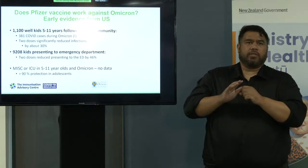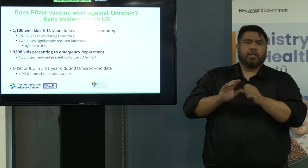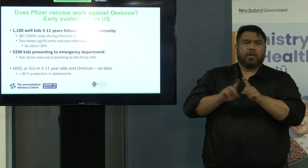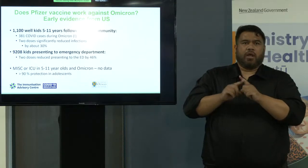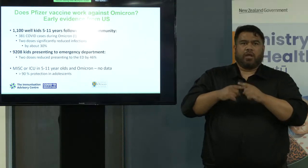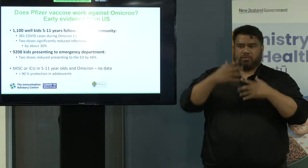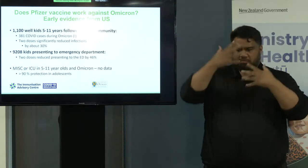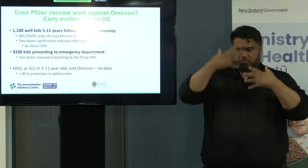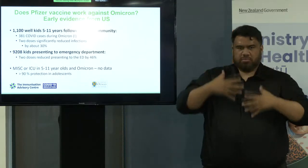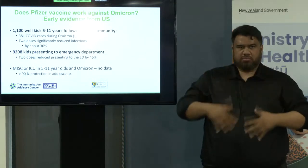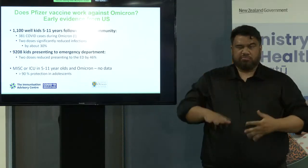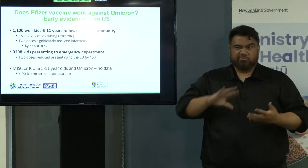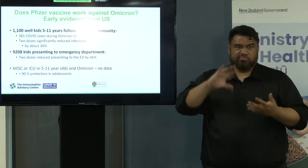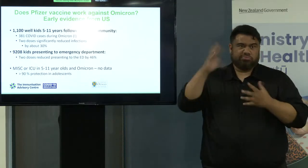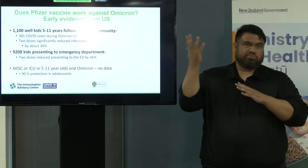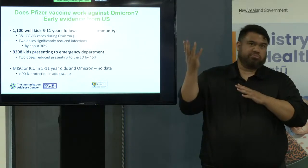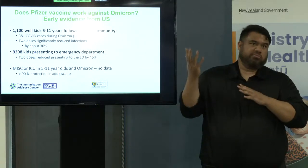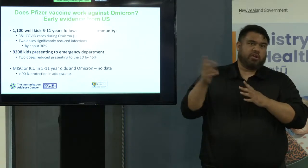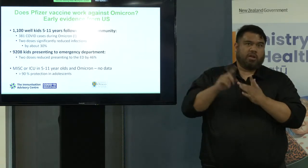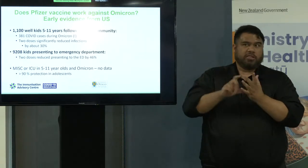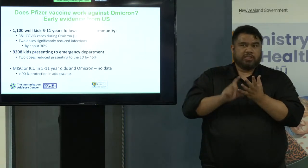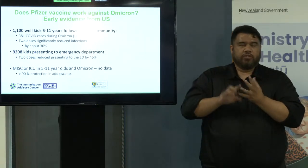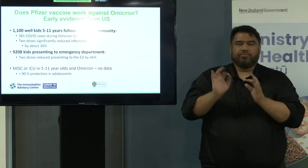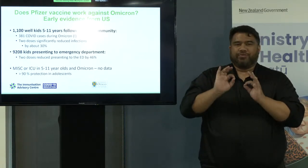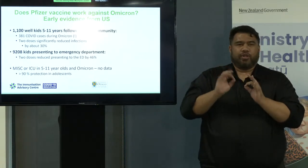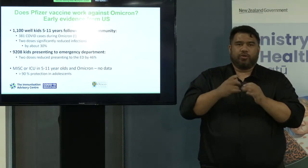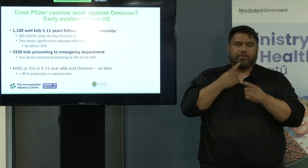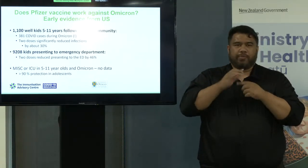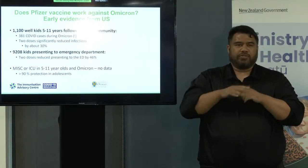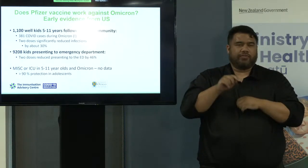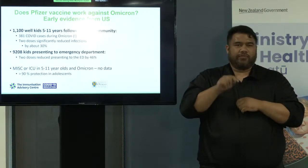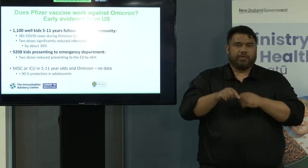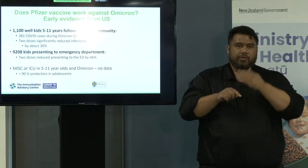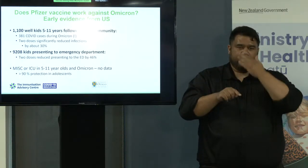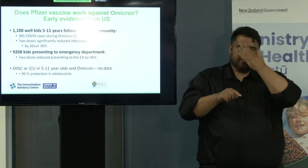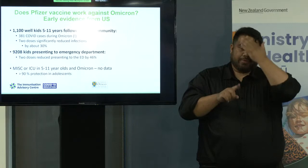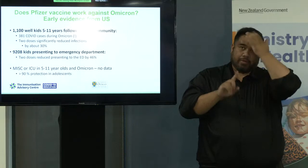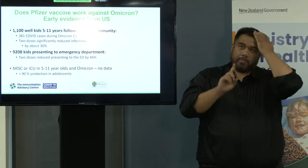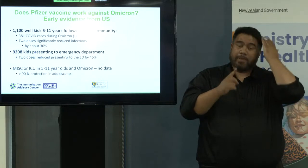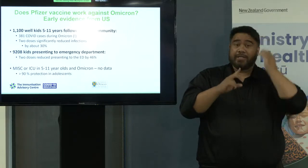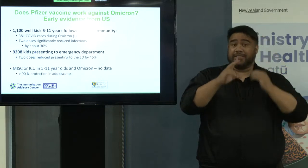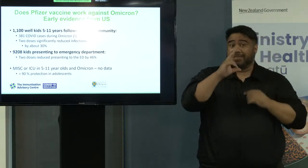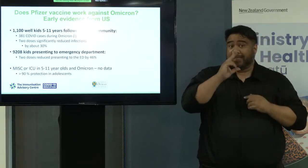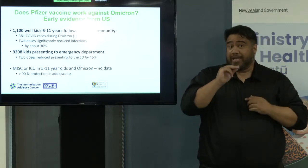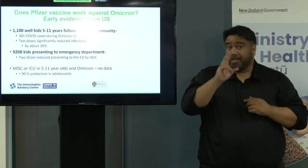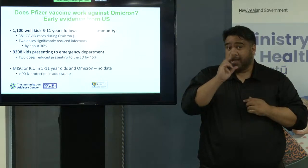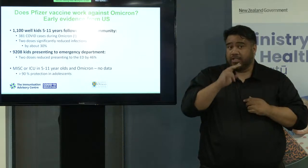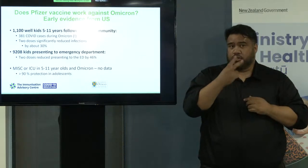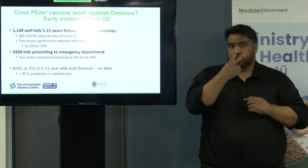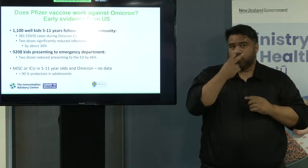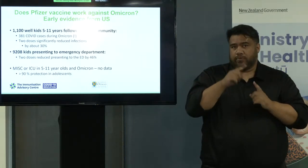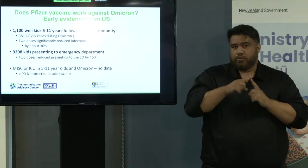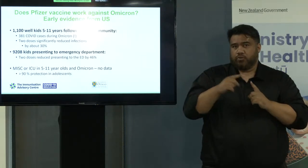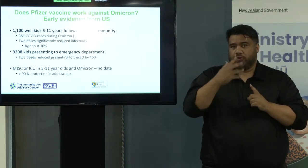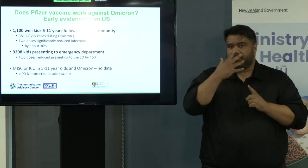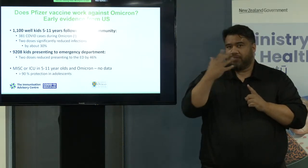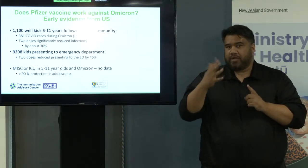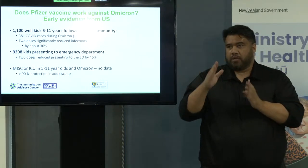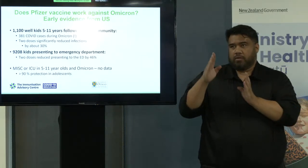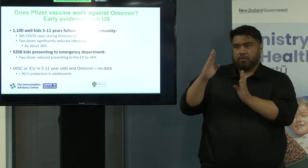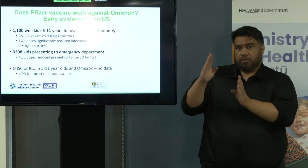multi-system inflammation or kids who needed ICU, but importantly in adolescents, 12 to 15, there